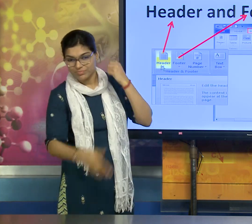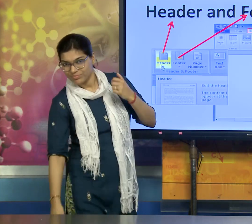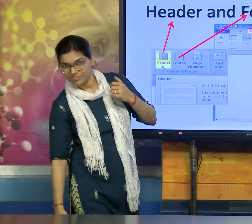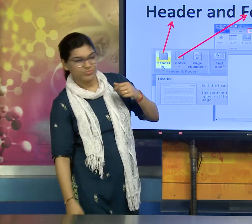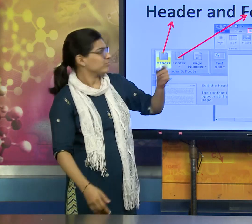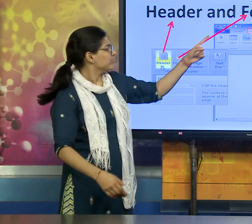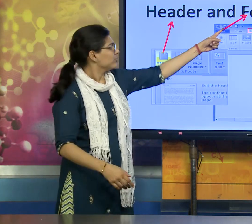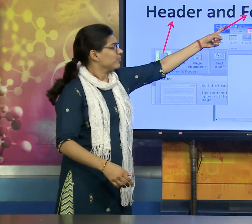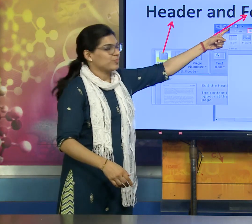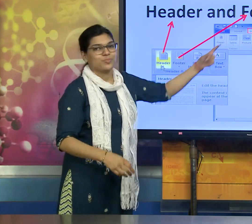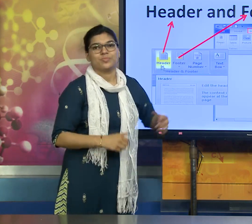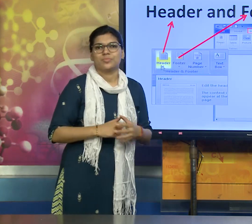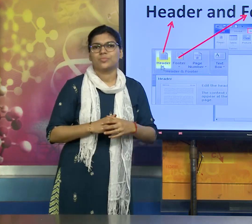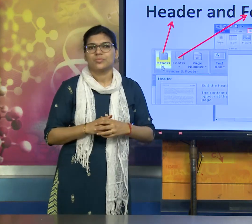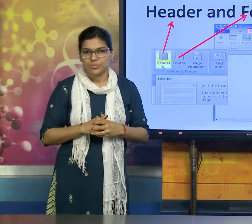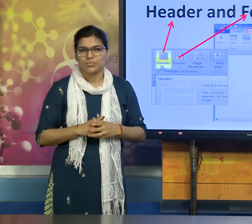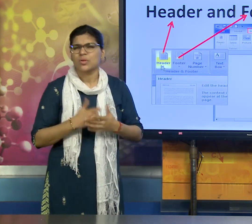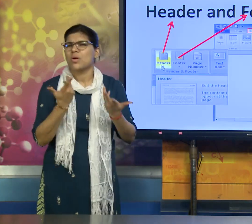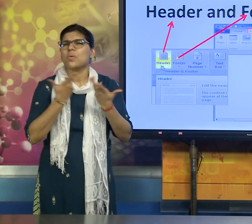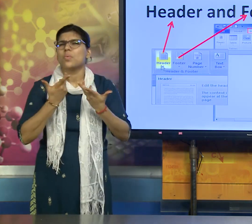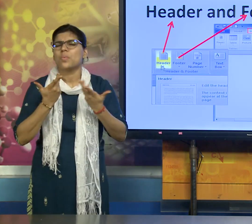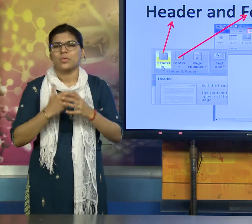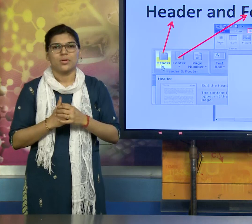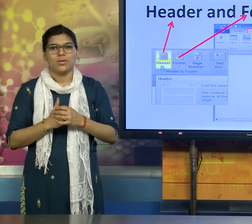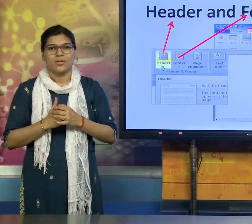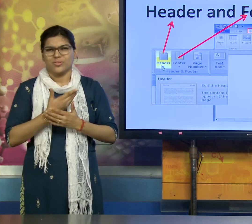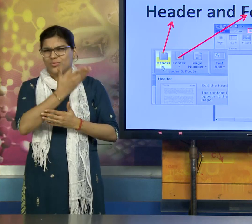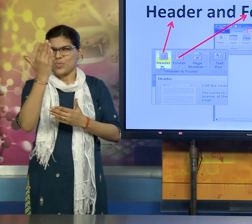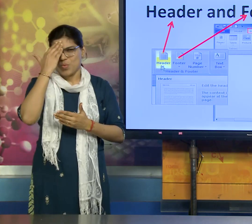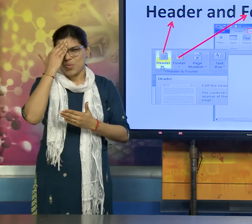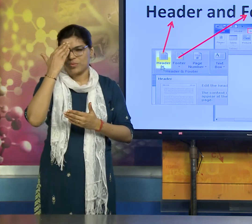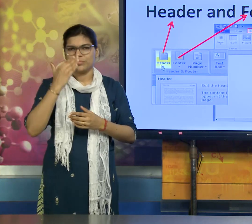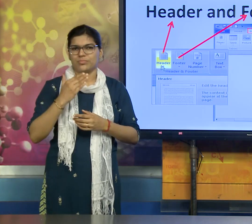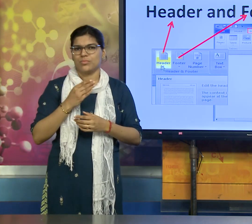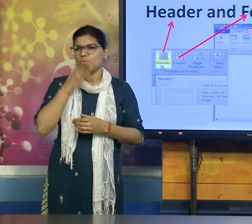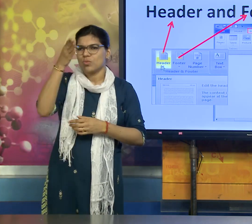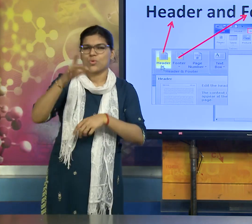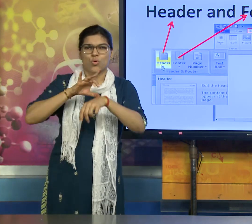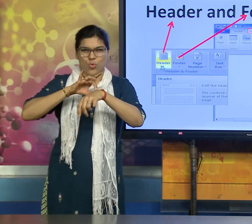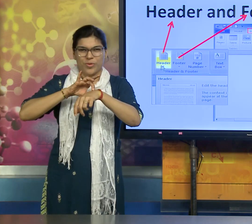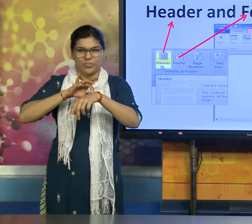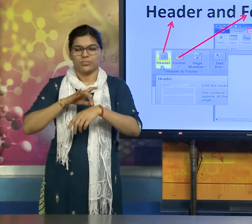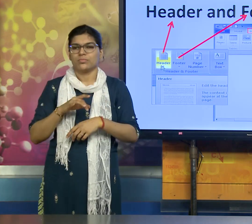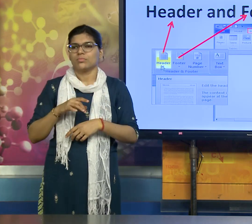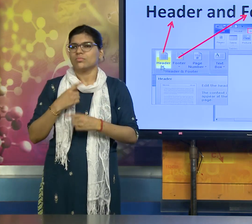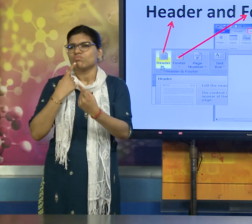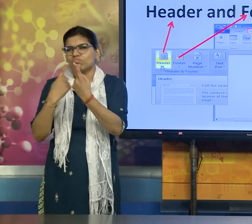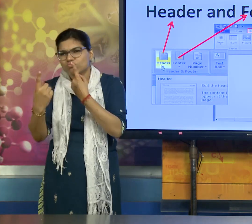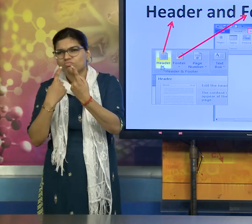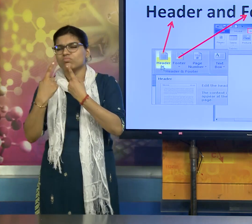In the same column of header and footer, you all see